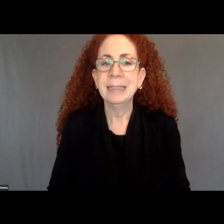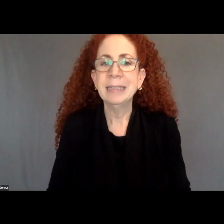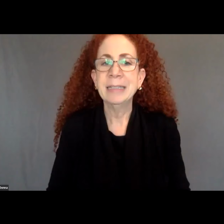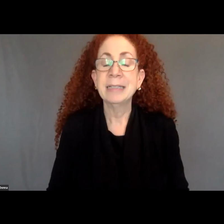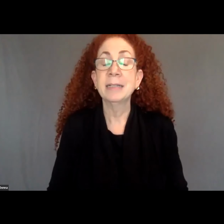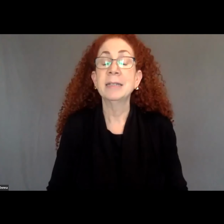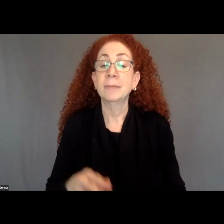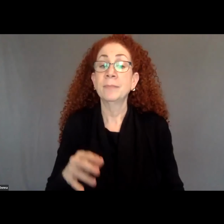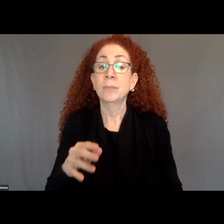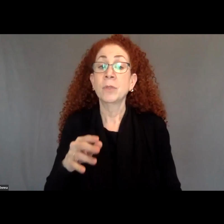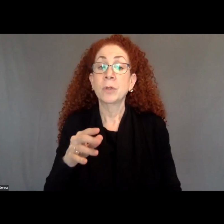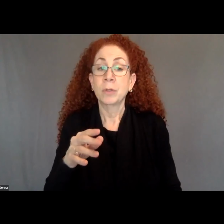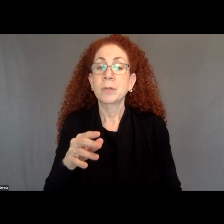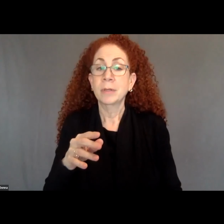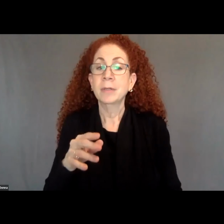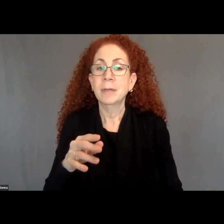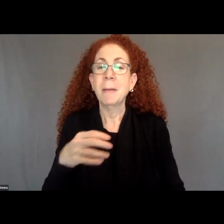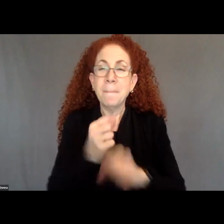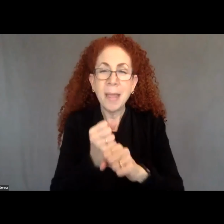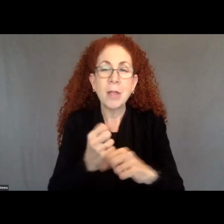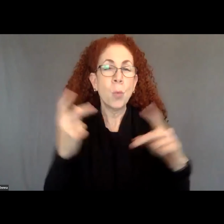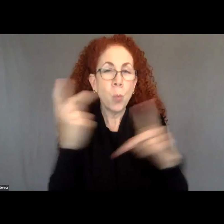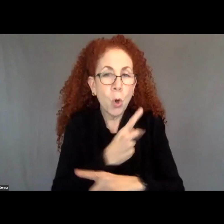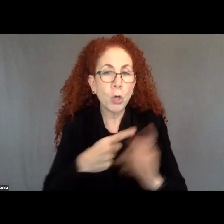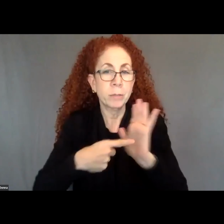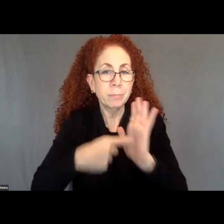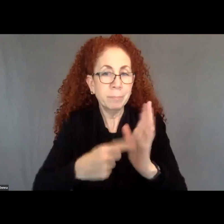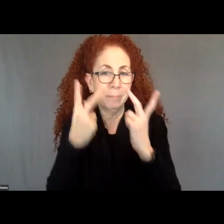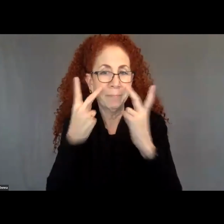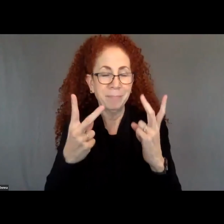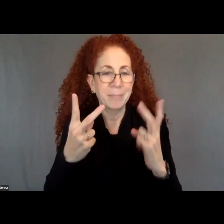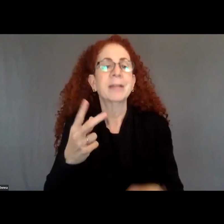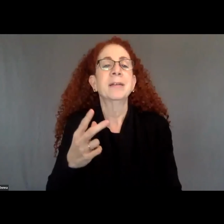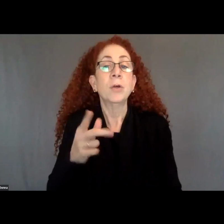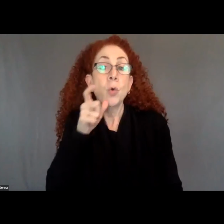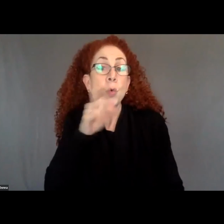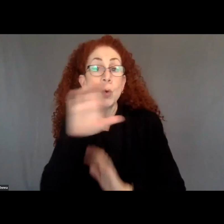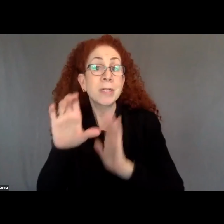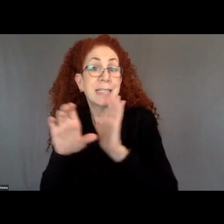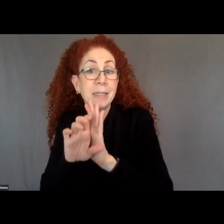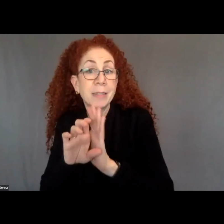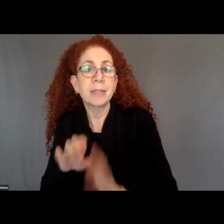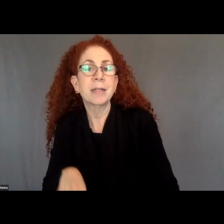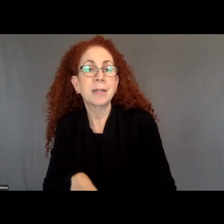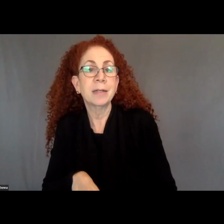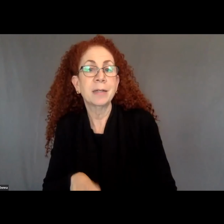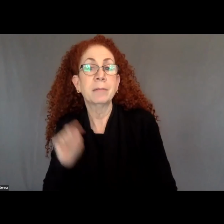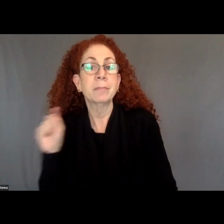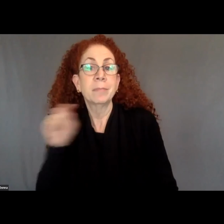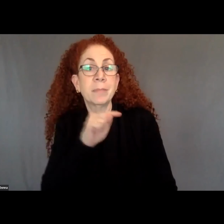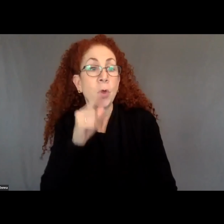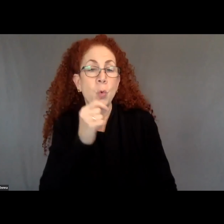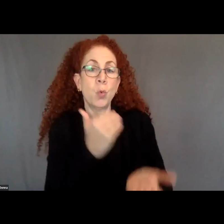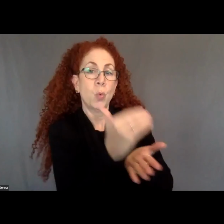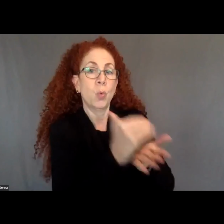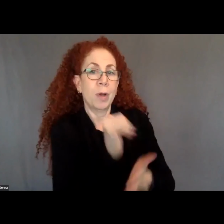vote by etching even more starkly the lines around citizens